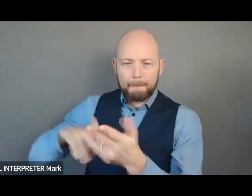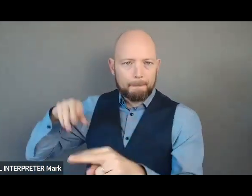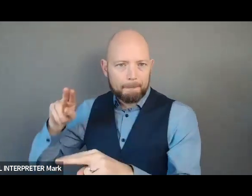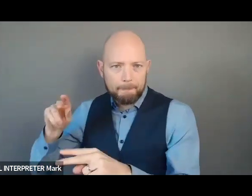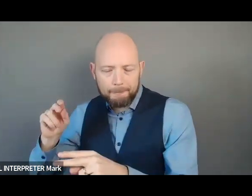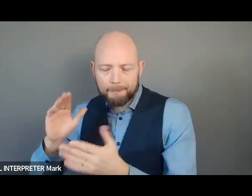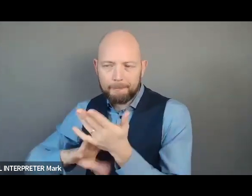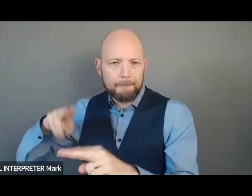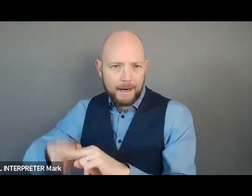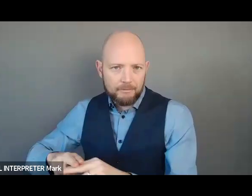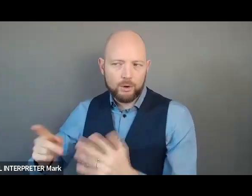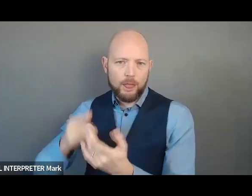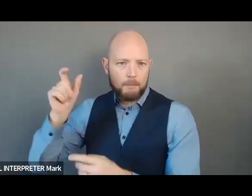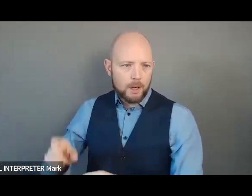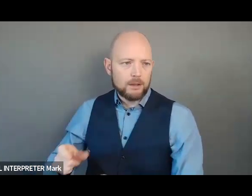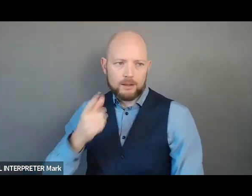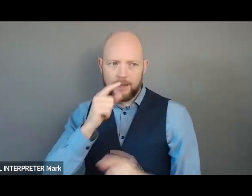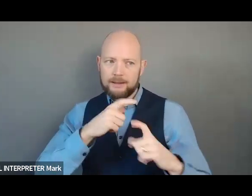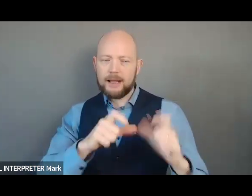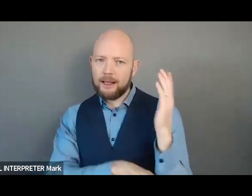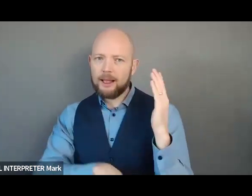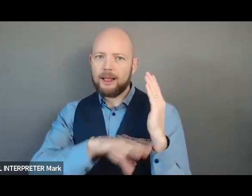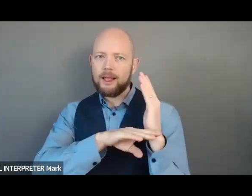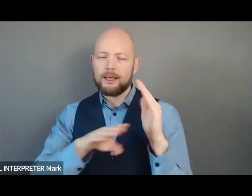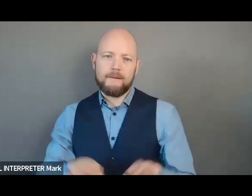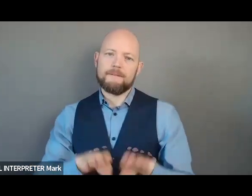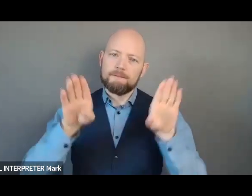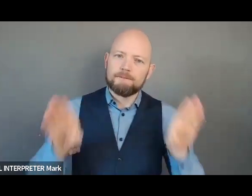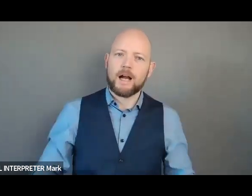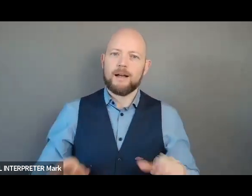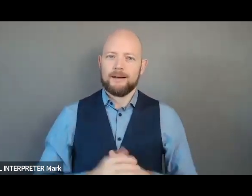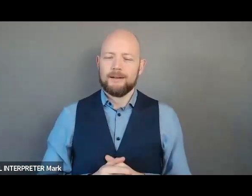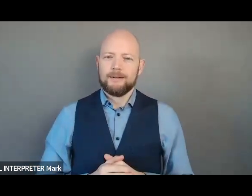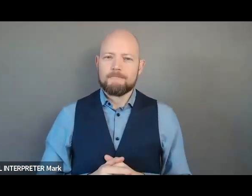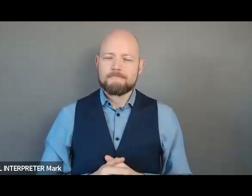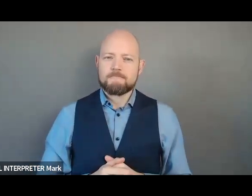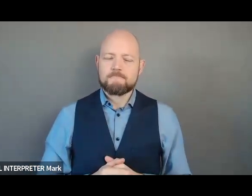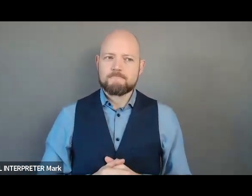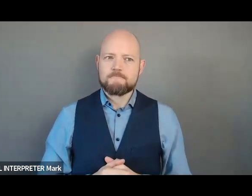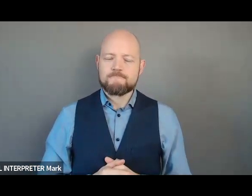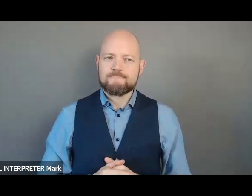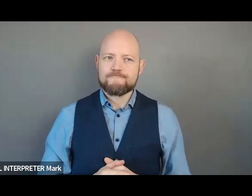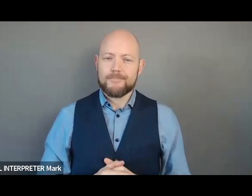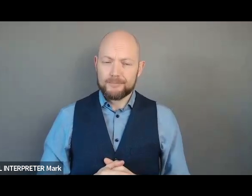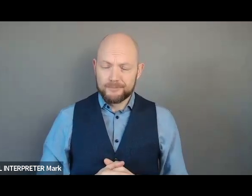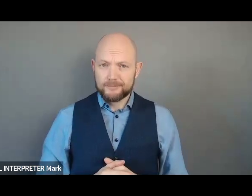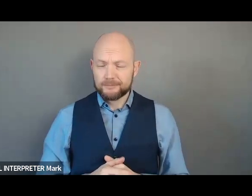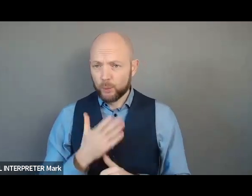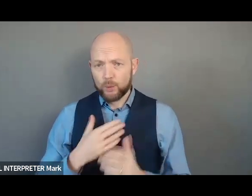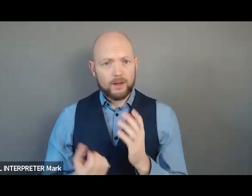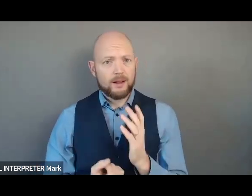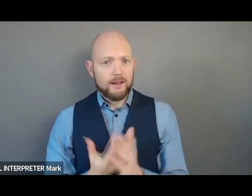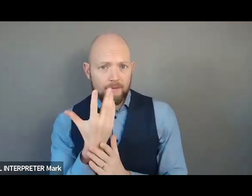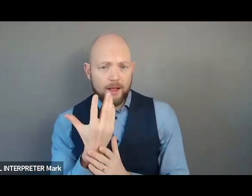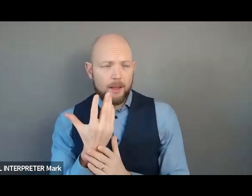transparency, or our recommendation is about more fairness and promotion, developing clear,